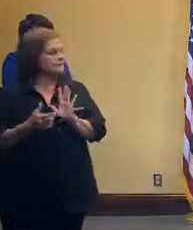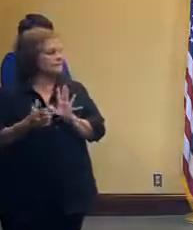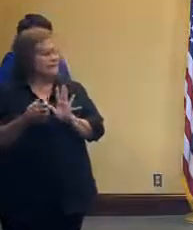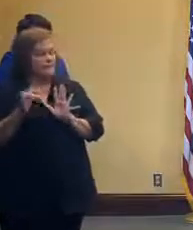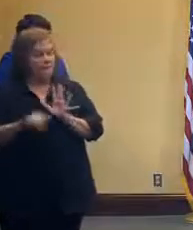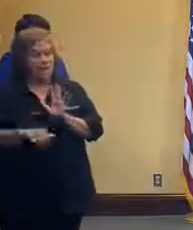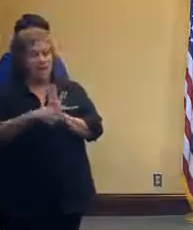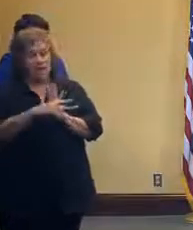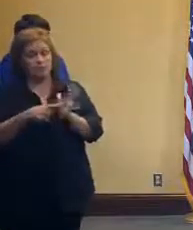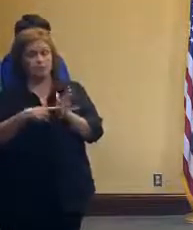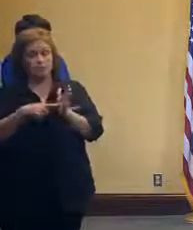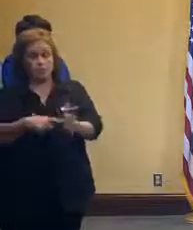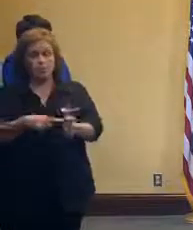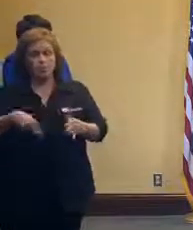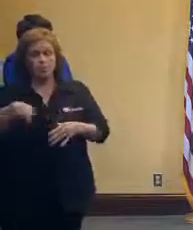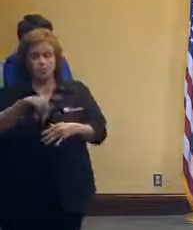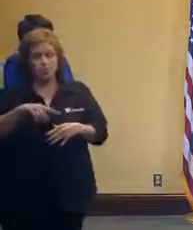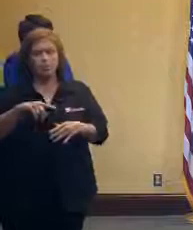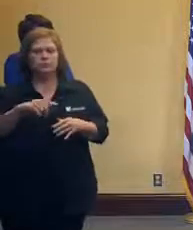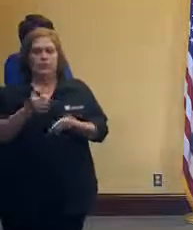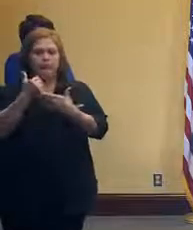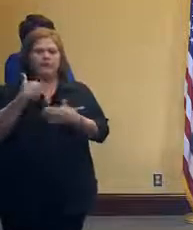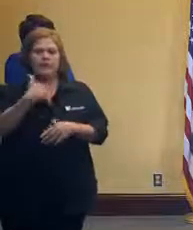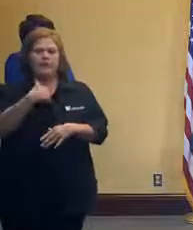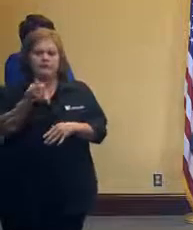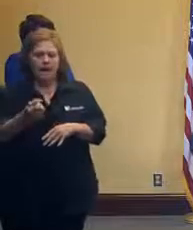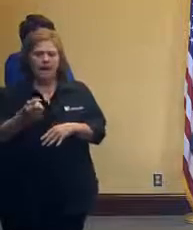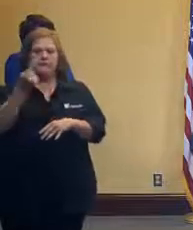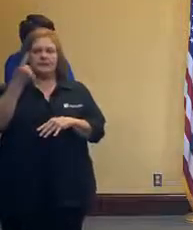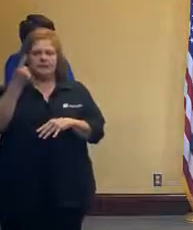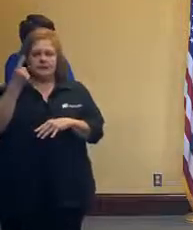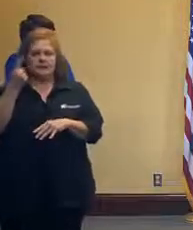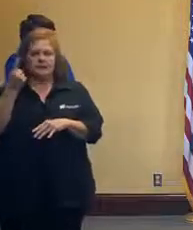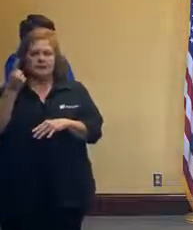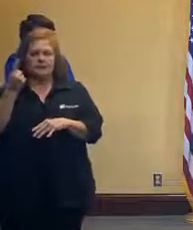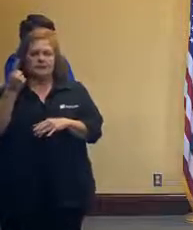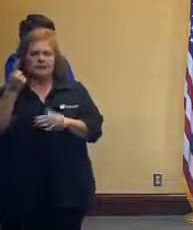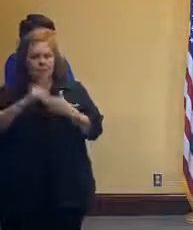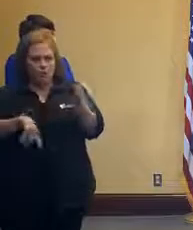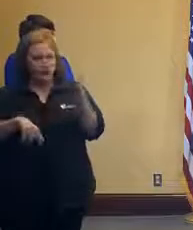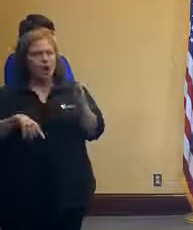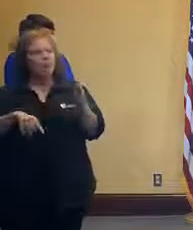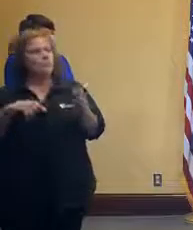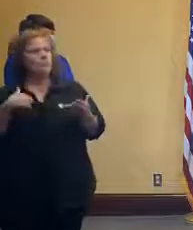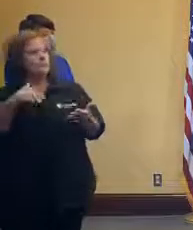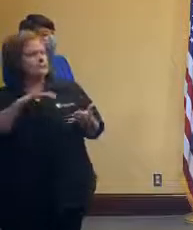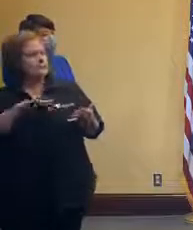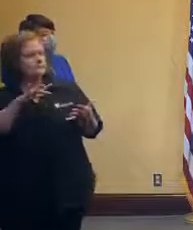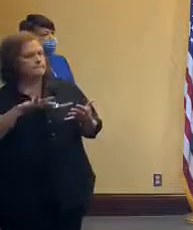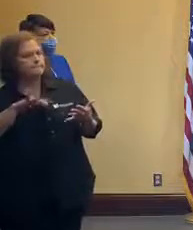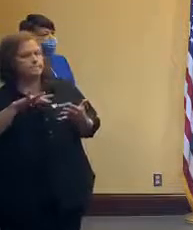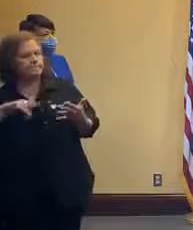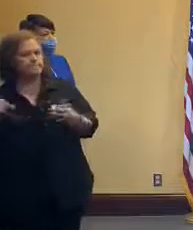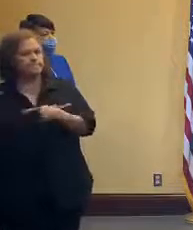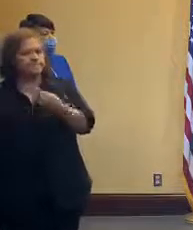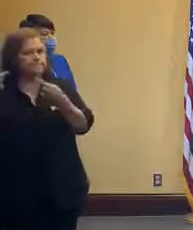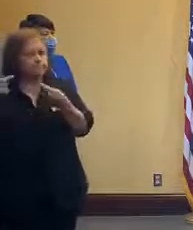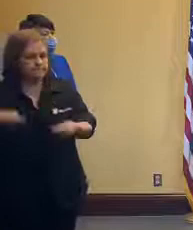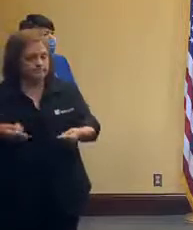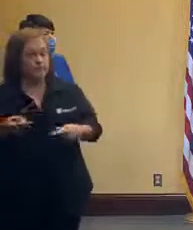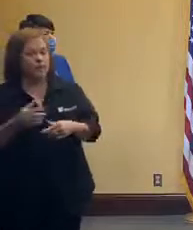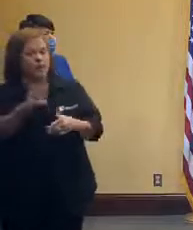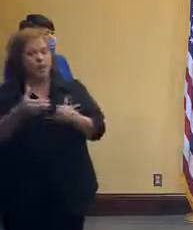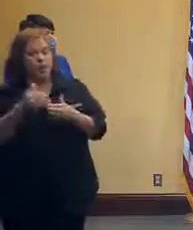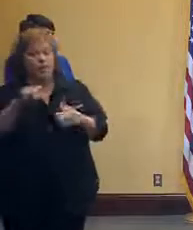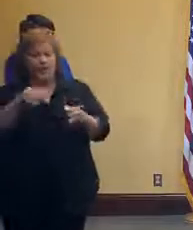ways, takes us and frames us in totality of what we have been studying and analyzing. Now, all of this